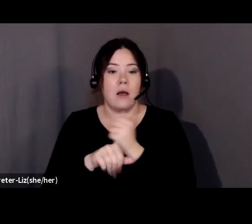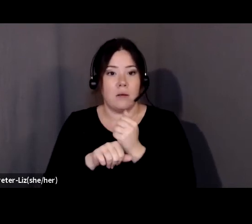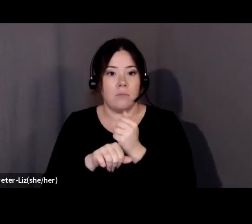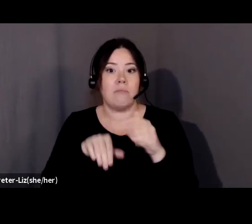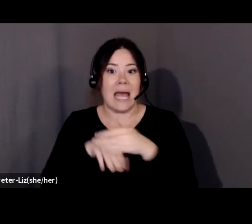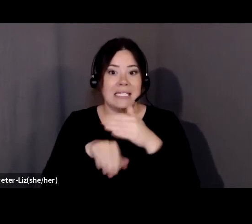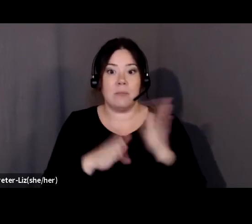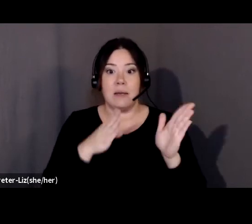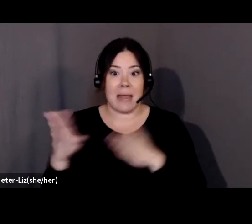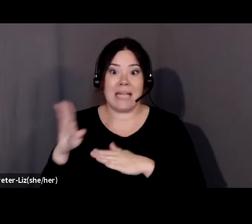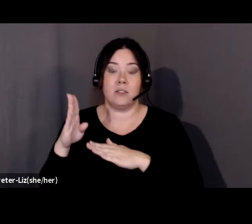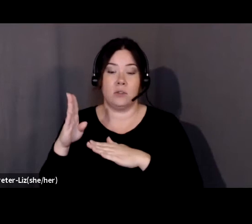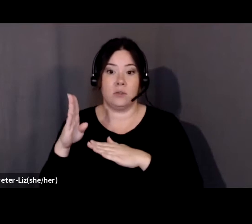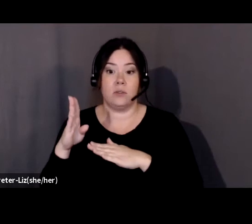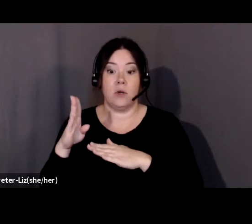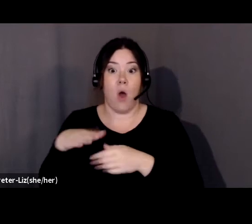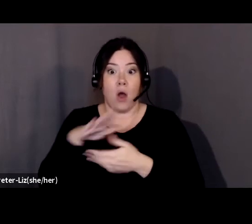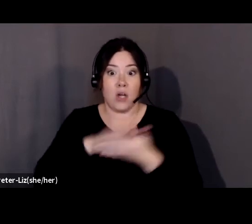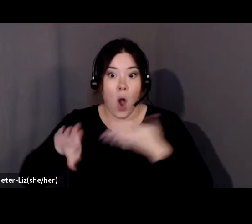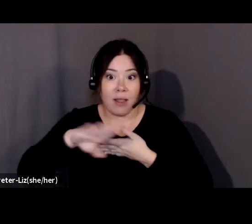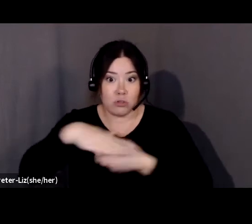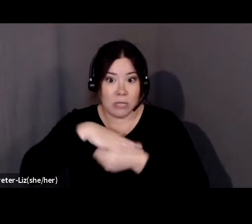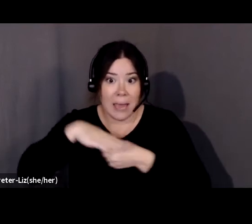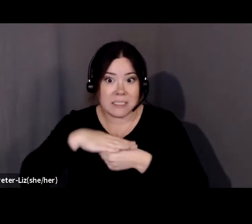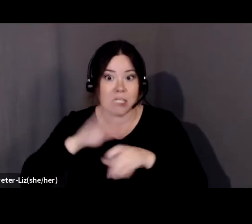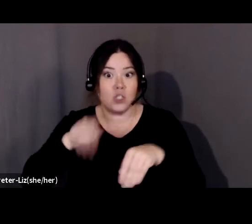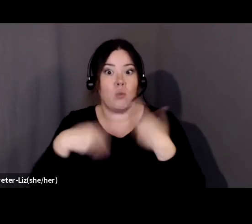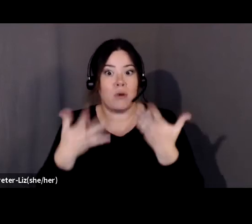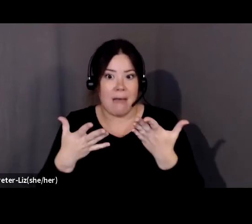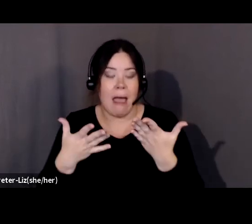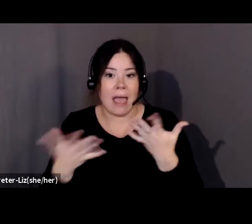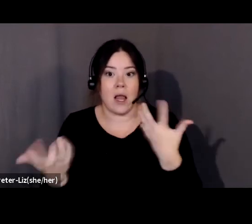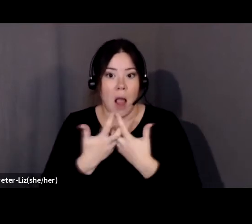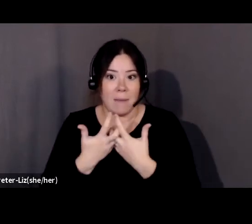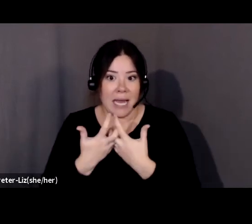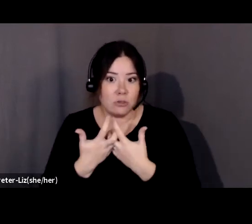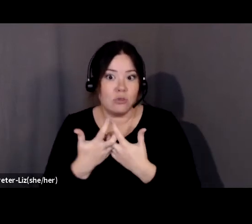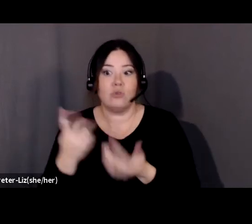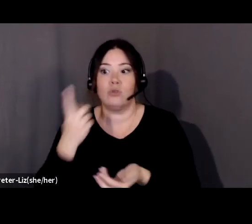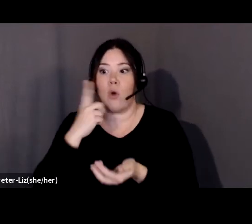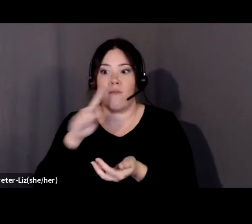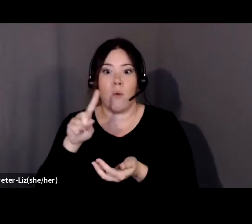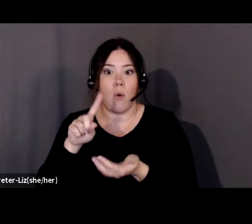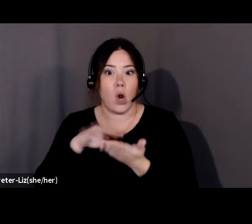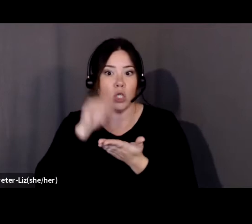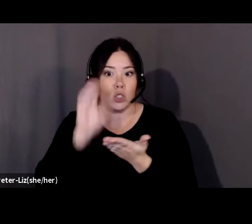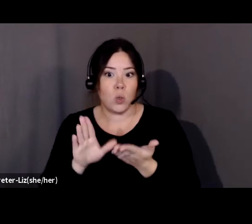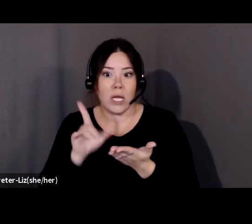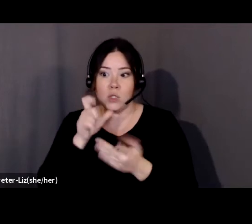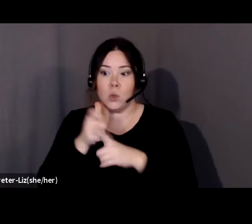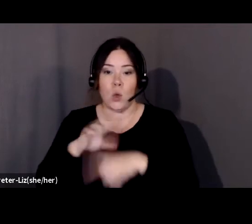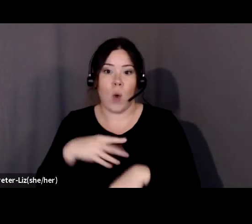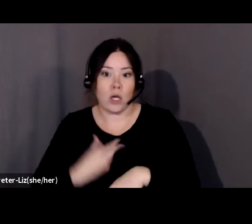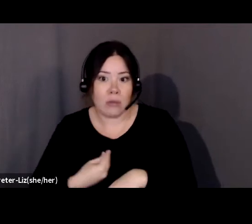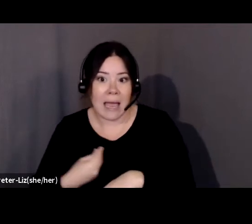plans on college campuses to provide accommodations for students who are trans